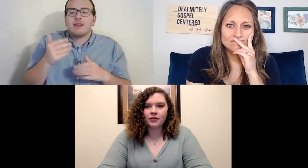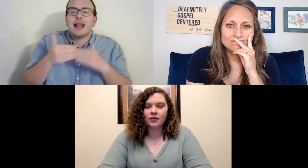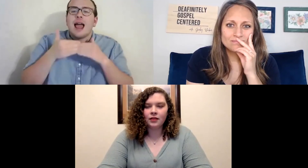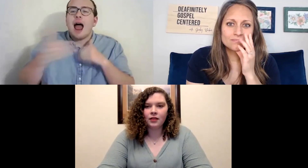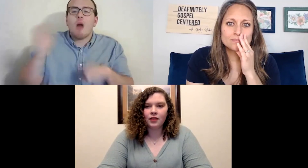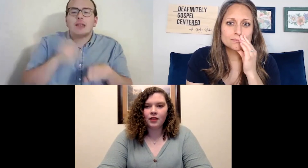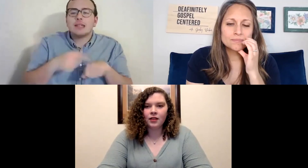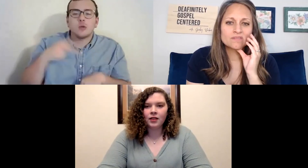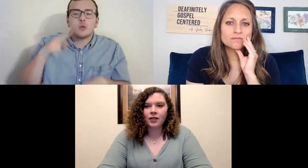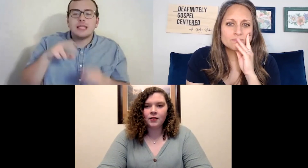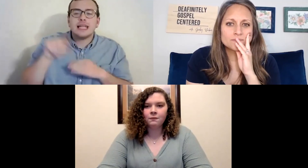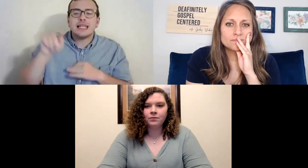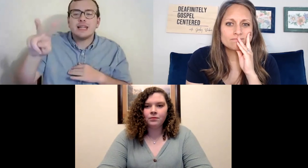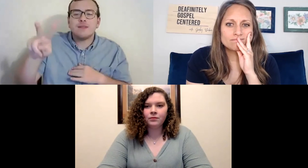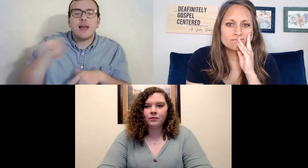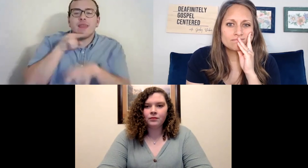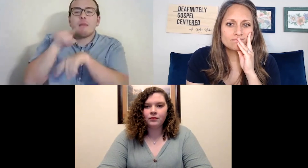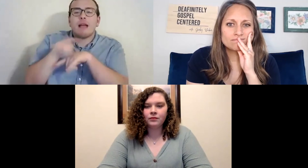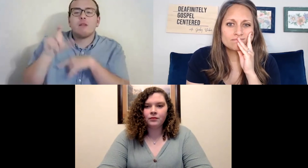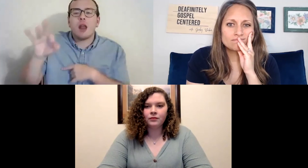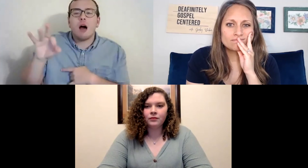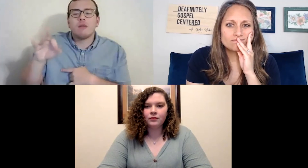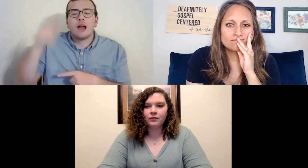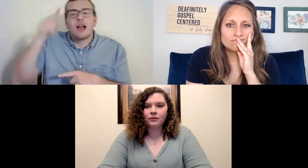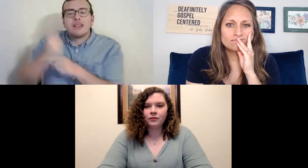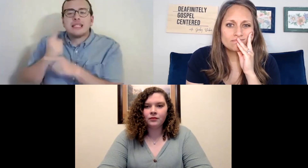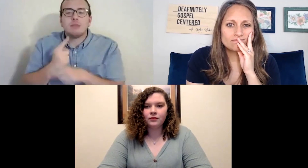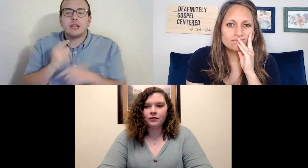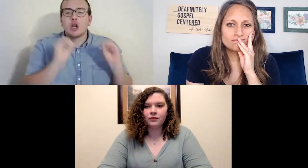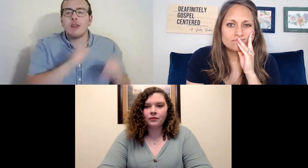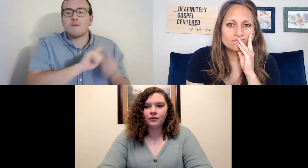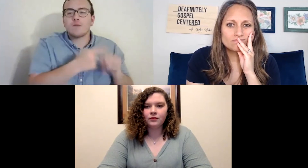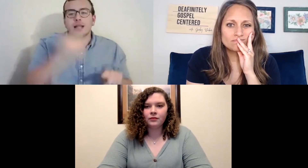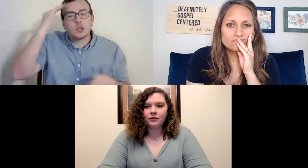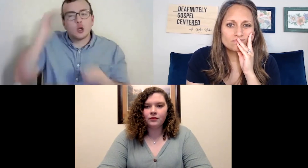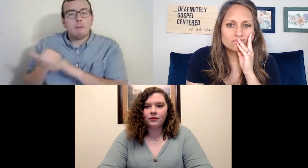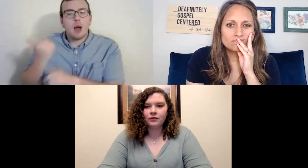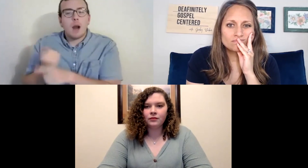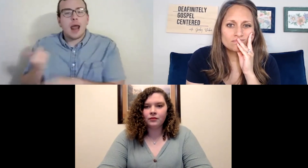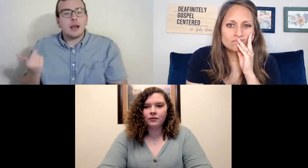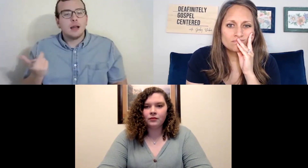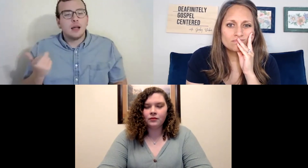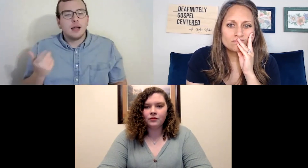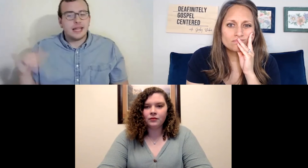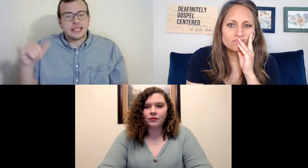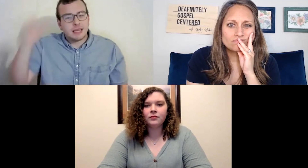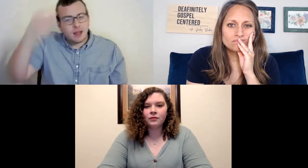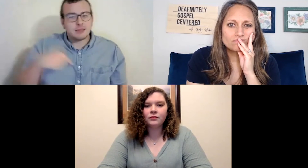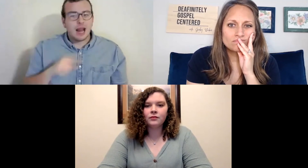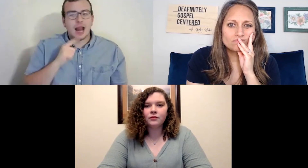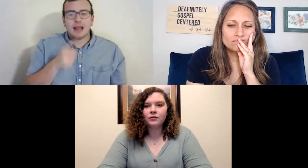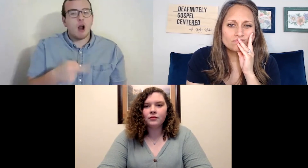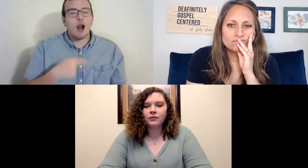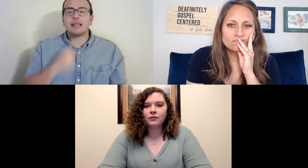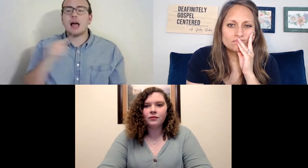Because there's always this other thing going on in the background. Everyone is saying something, and their siblings will brag or